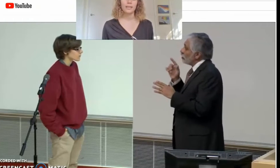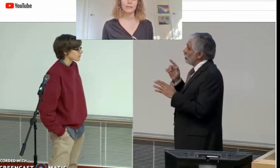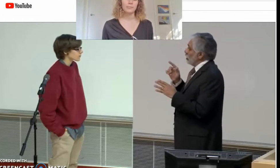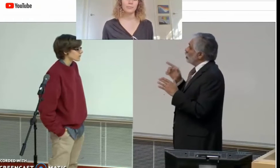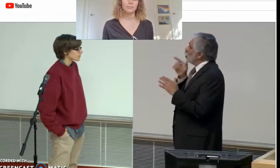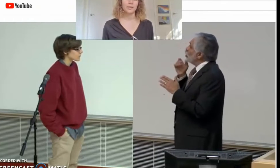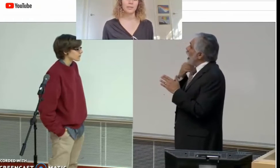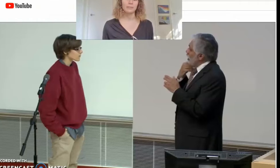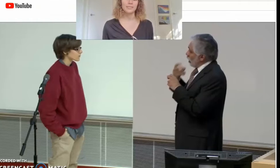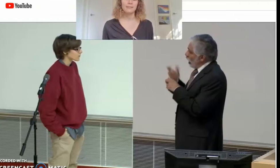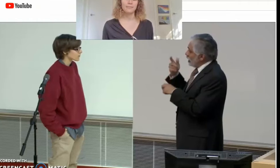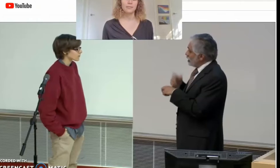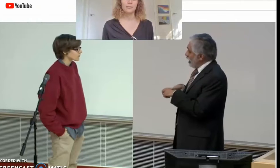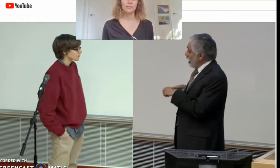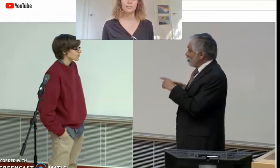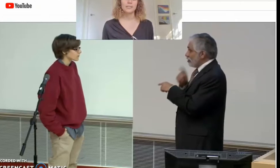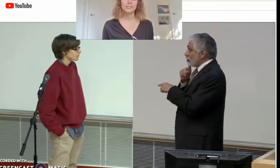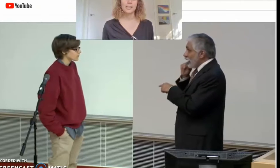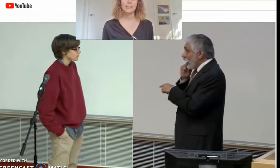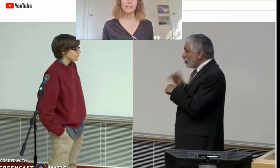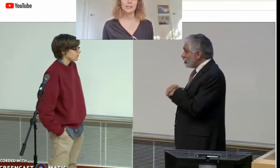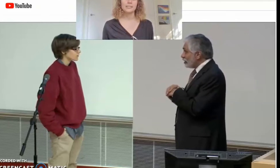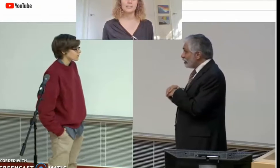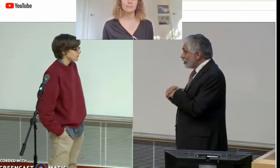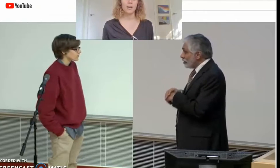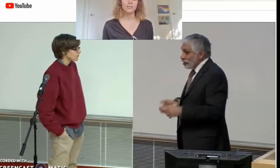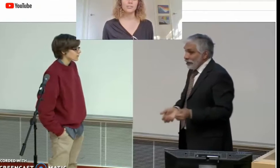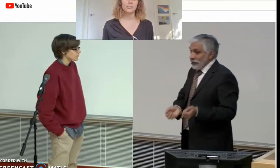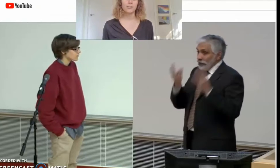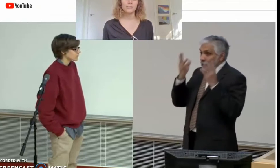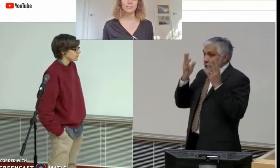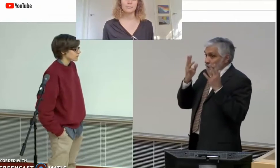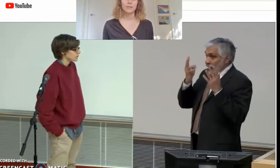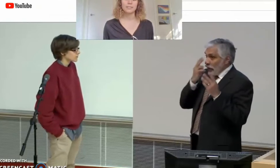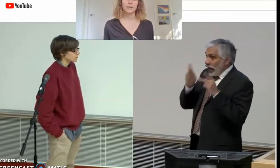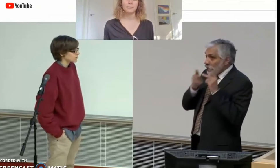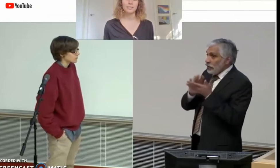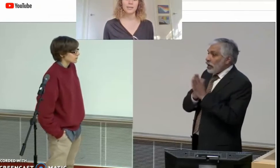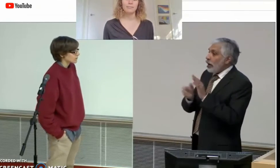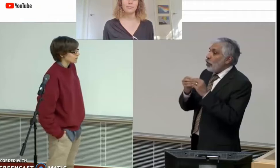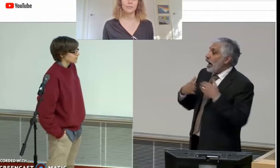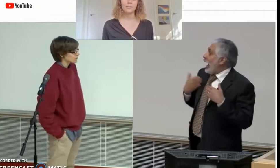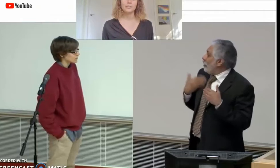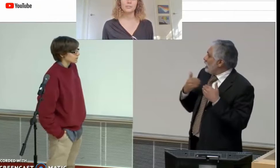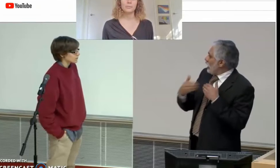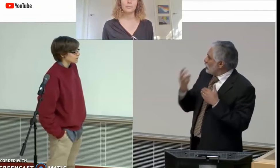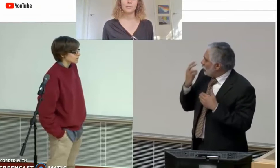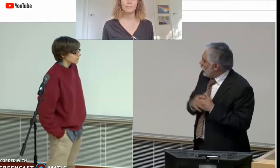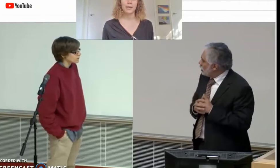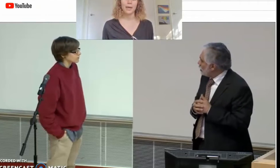and people who then become deaf, they say that it's actually the hardest experience becoming deaf. You see people become